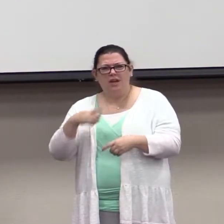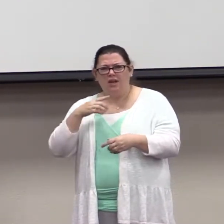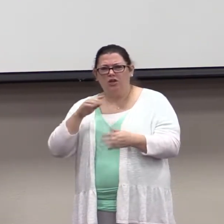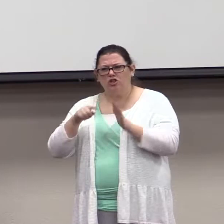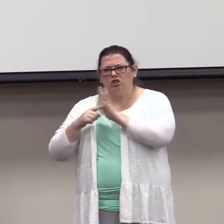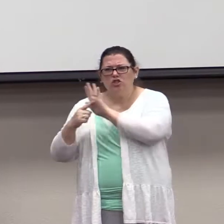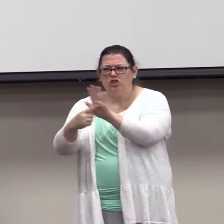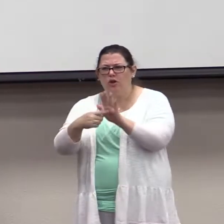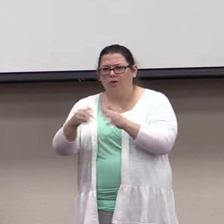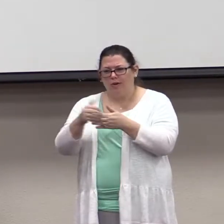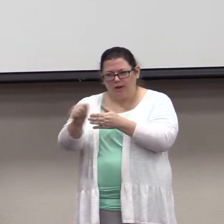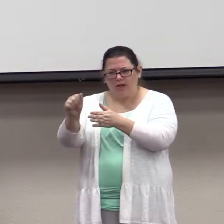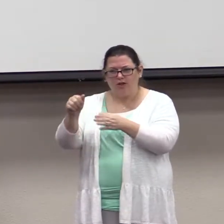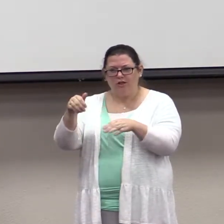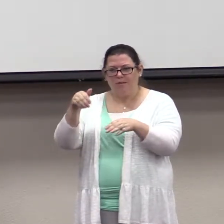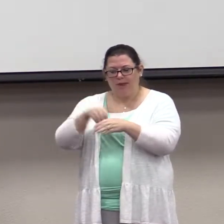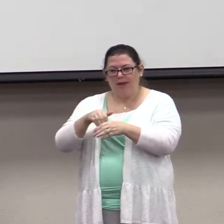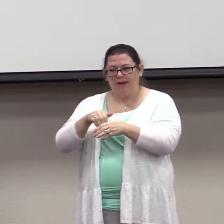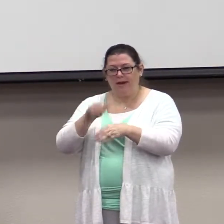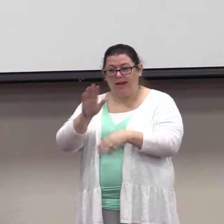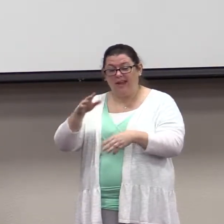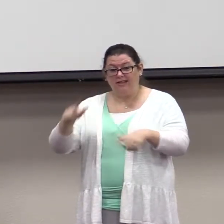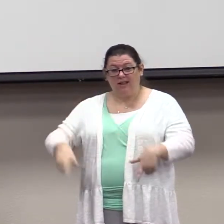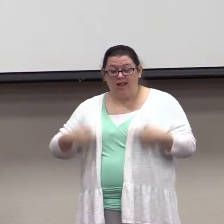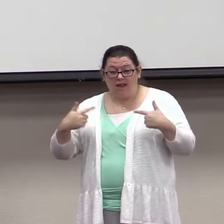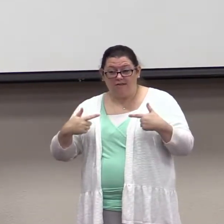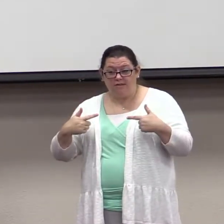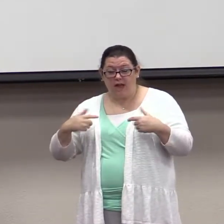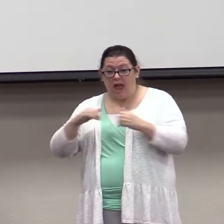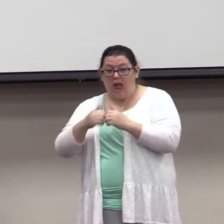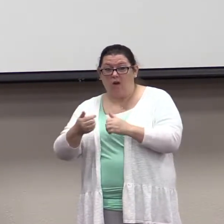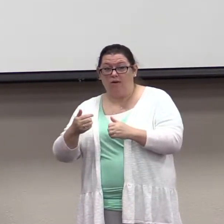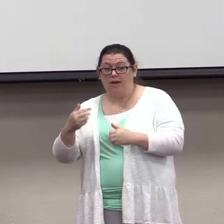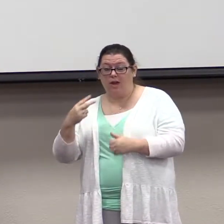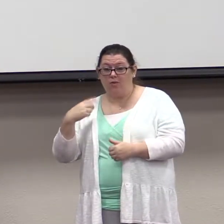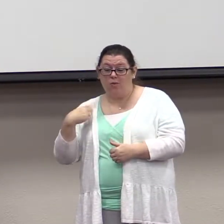that he did well and imitate those in our own life to help us today?